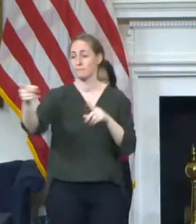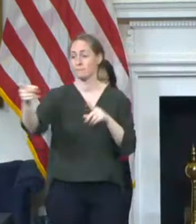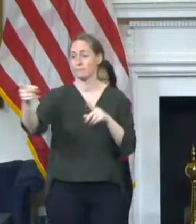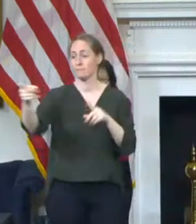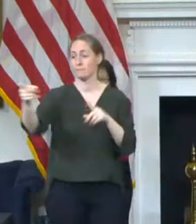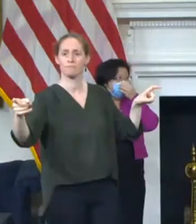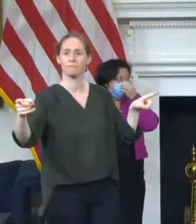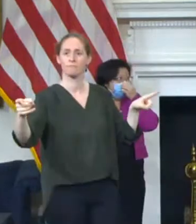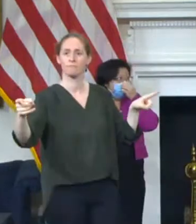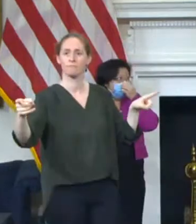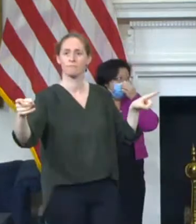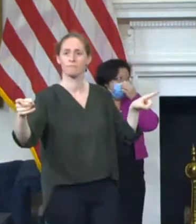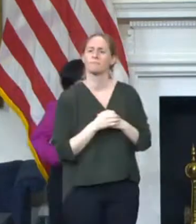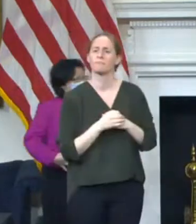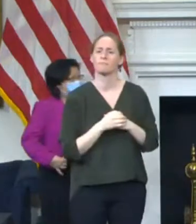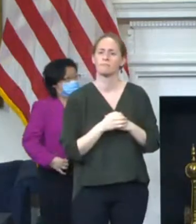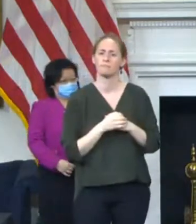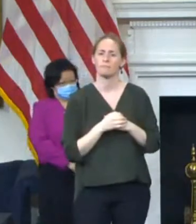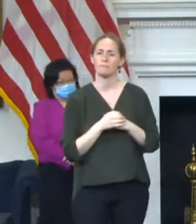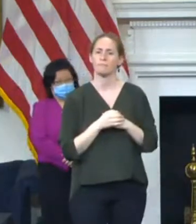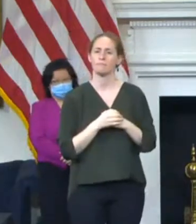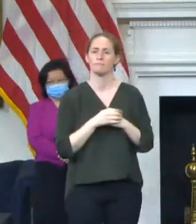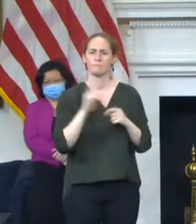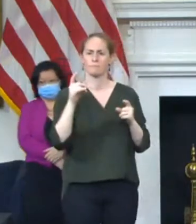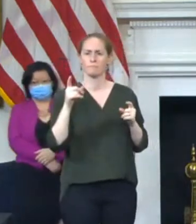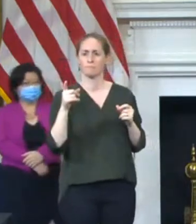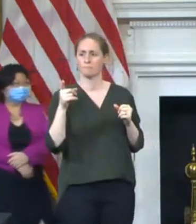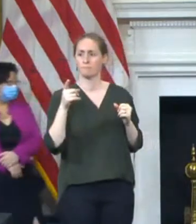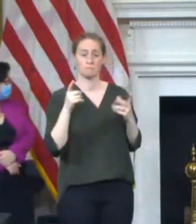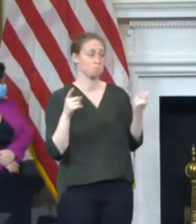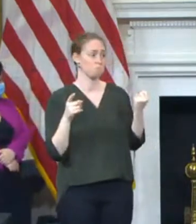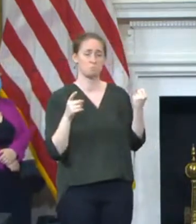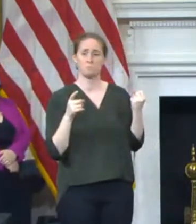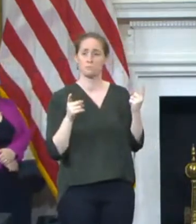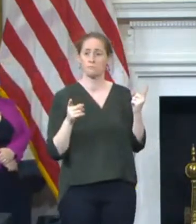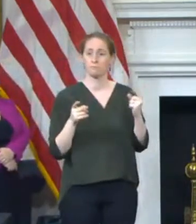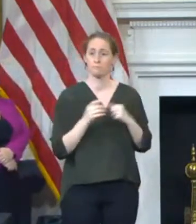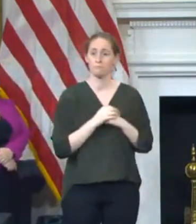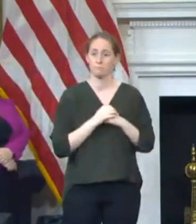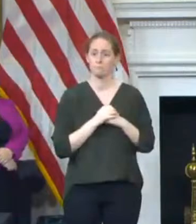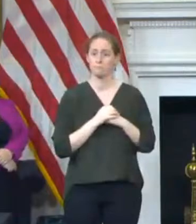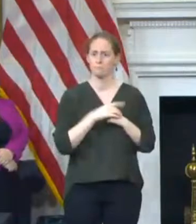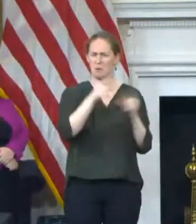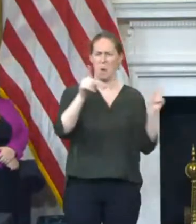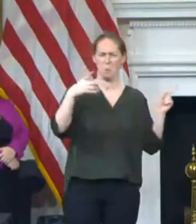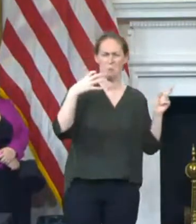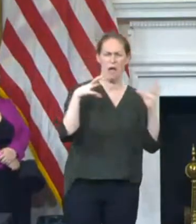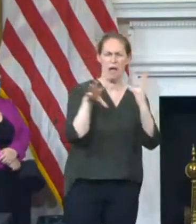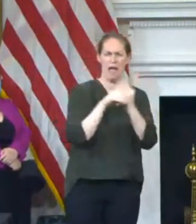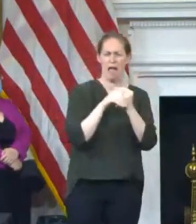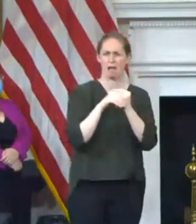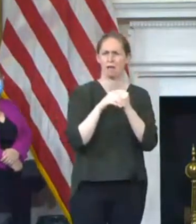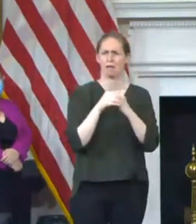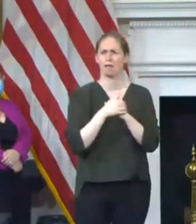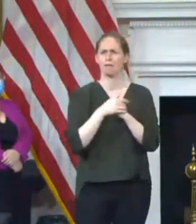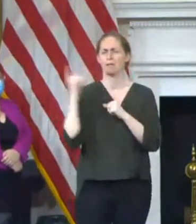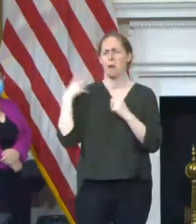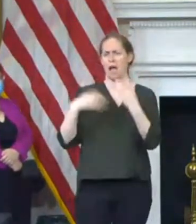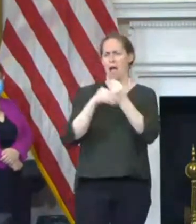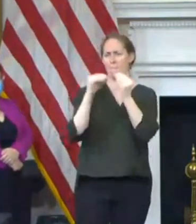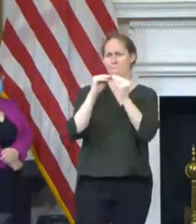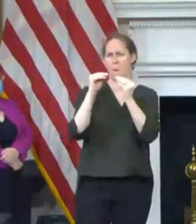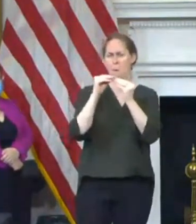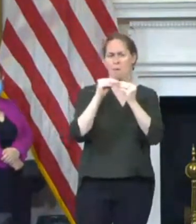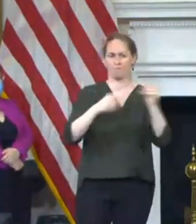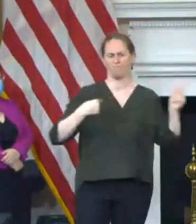Let me just weigh in on those two things quickly. Sorry, Mackenzie. Yeah, so I agree with the doctor.